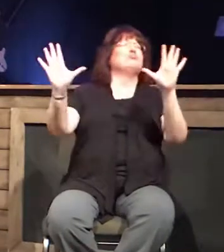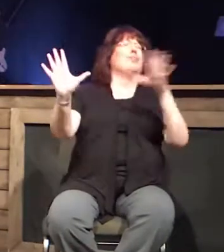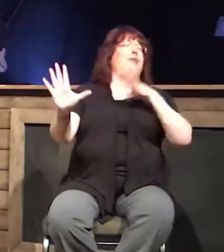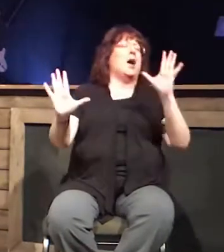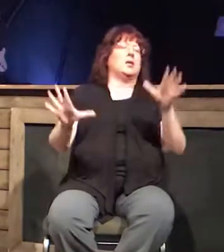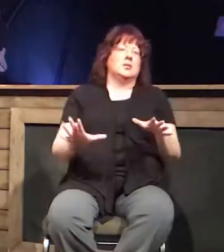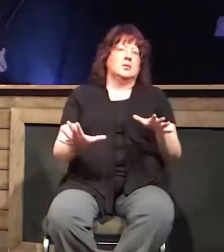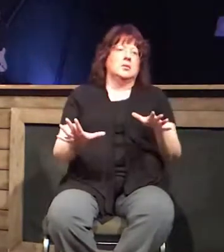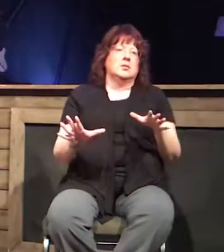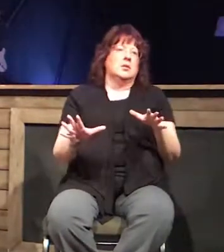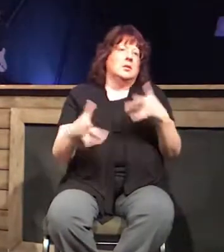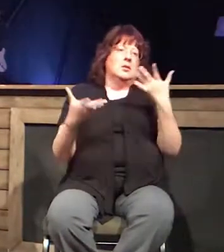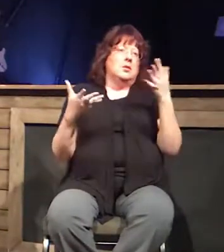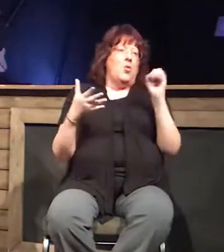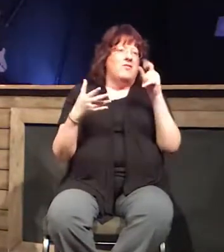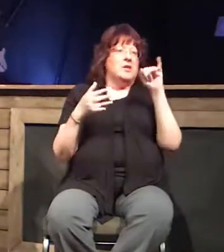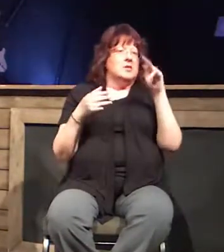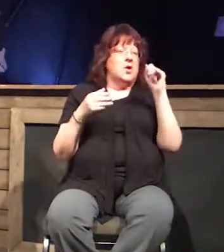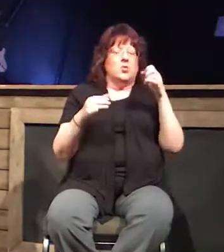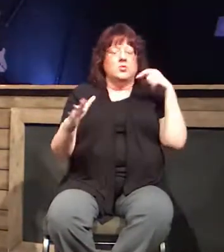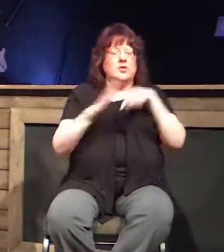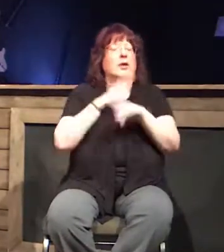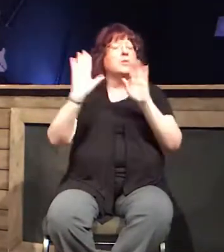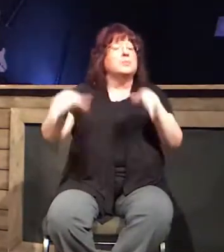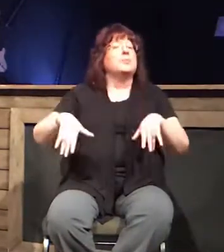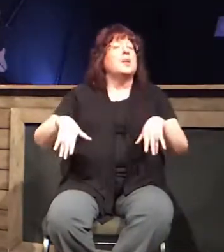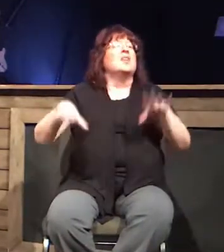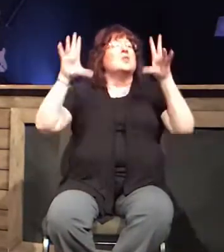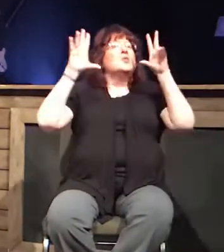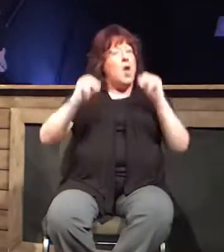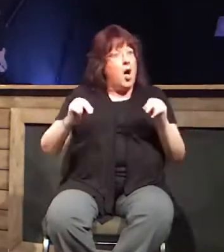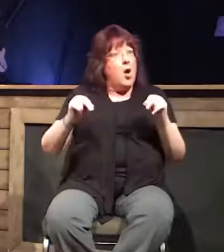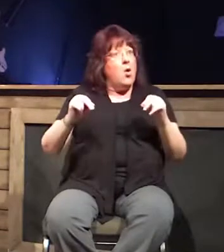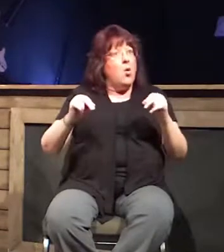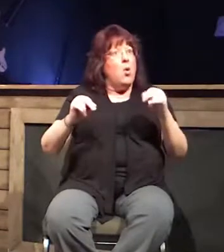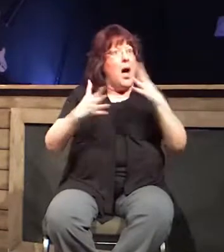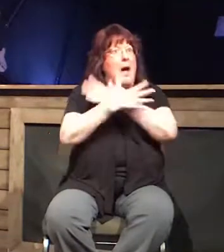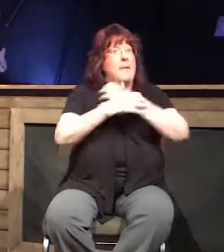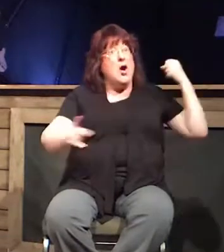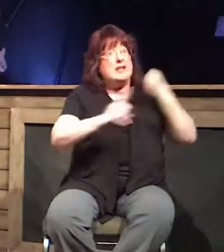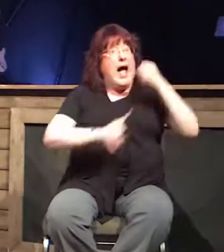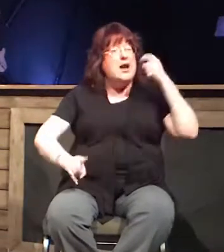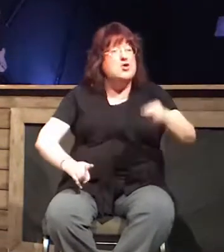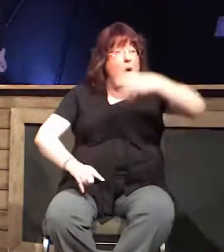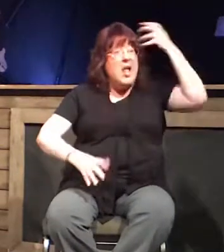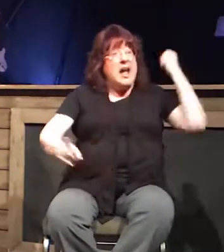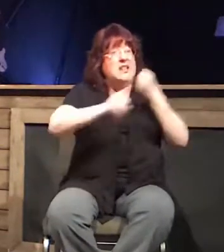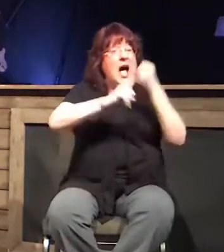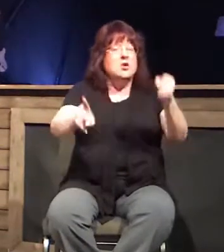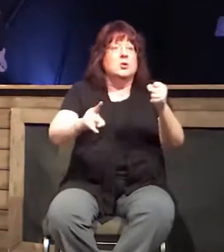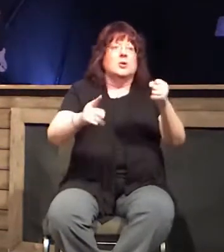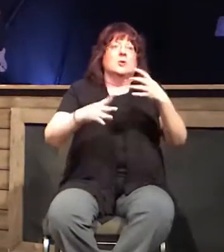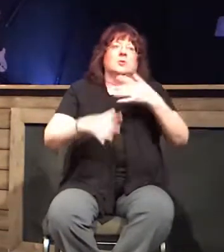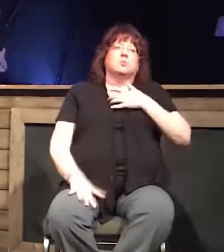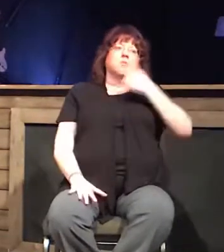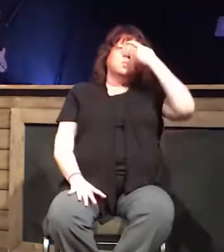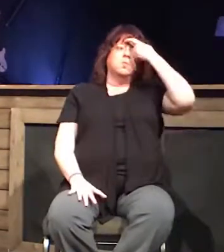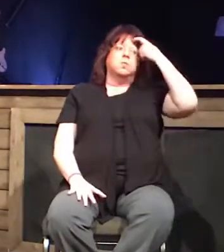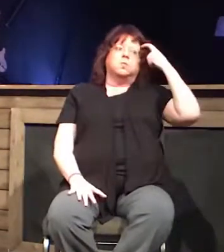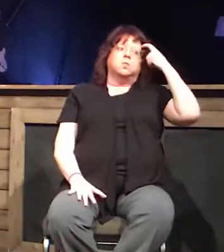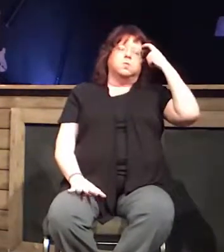fine. Or a Flintstone, okay? He just killed him, okay? No, you get attacked by a bear and a lion, it's going to do something to